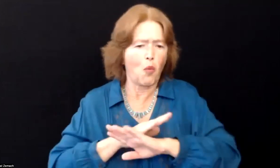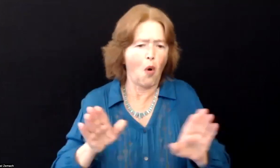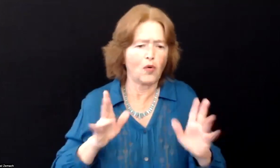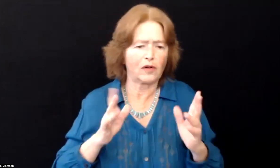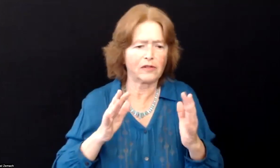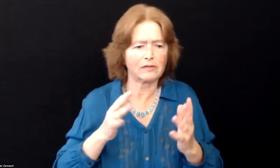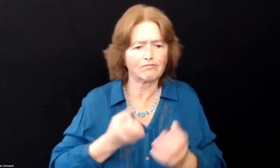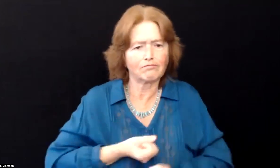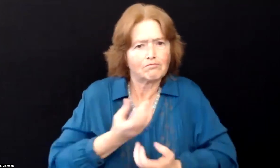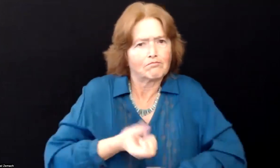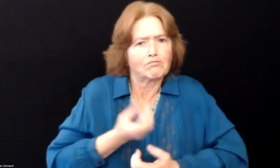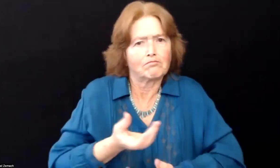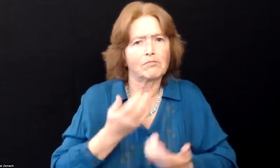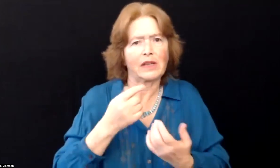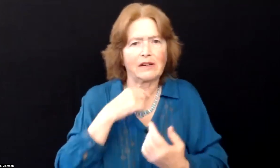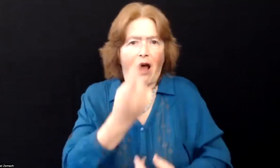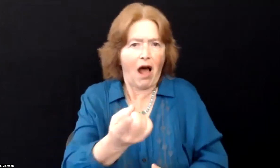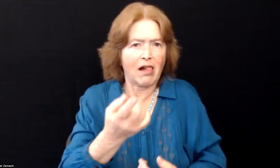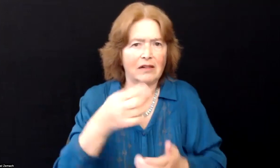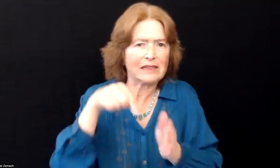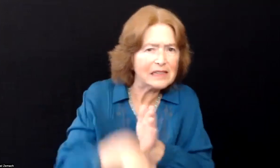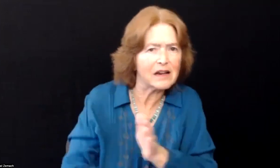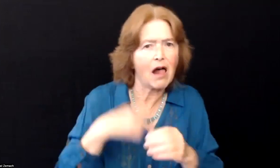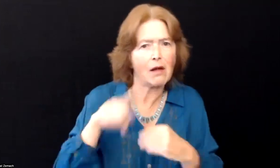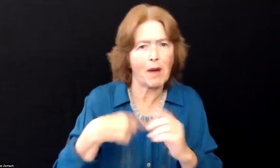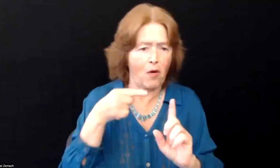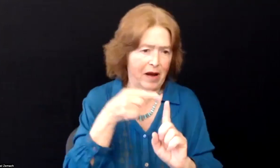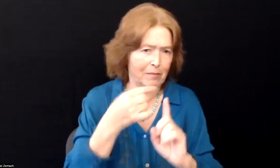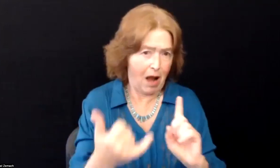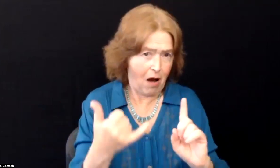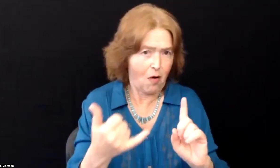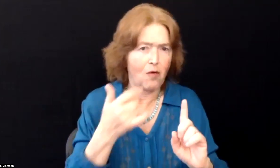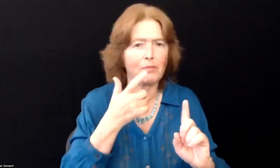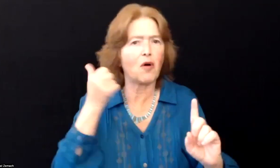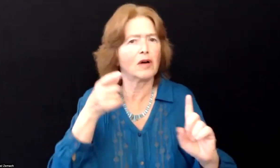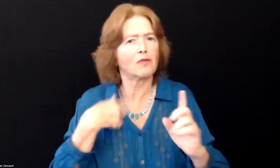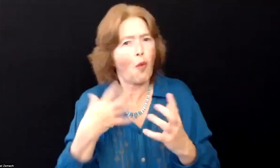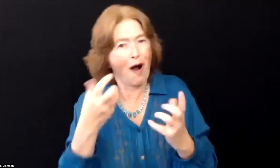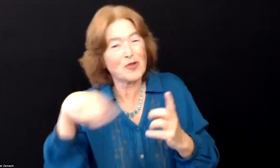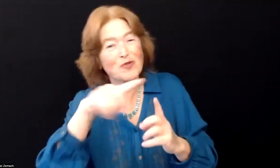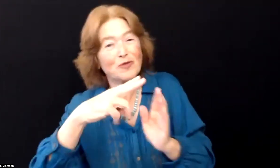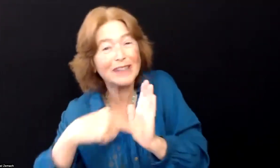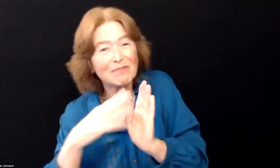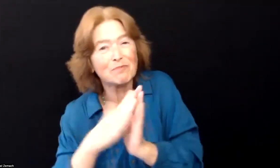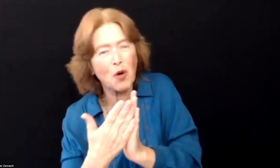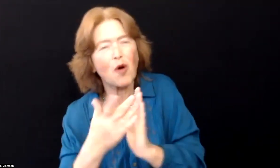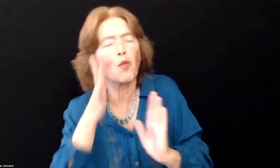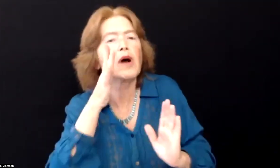student, I don't want to go into too much detail now because I want you to read the book.